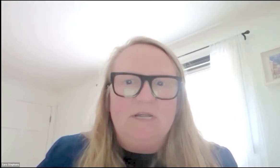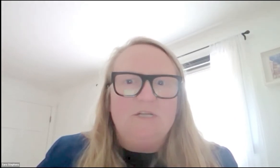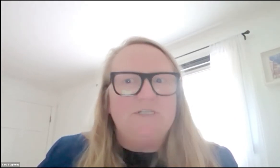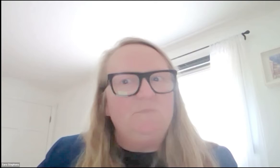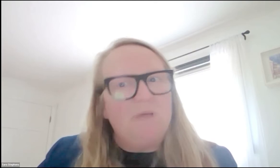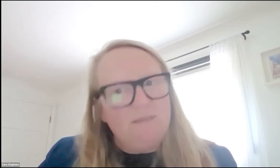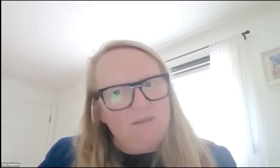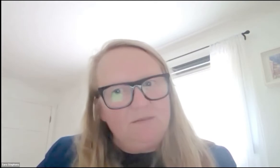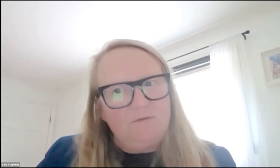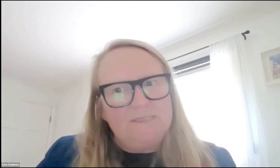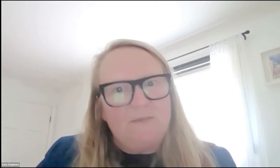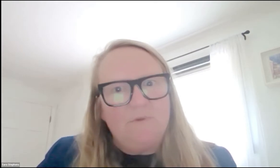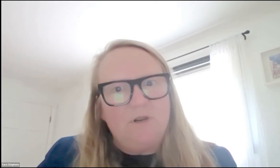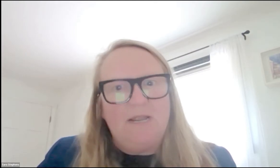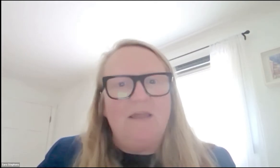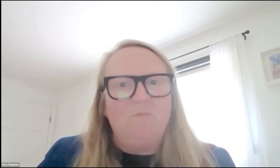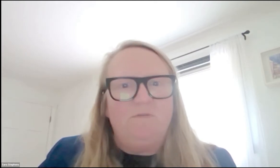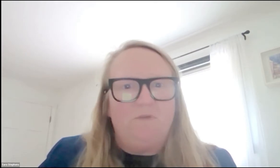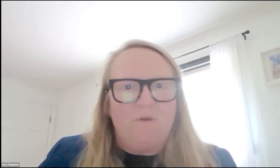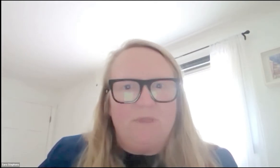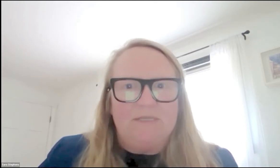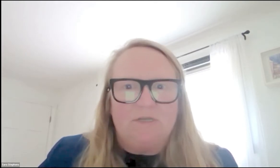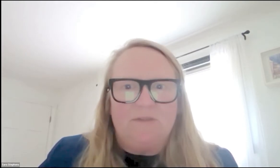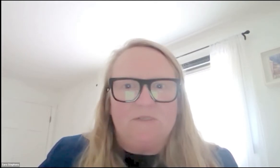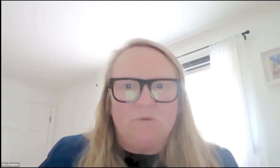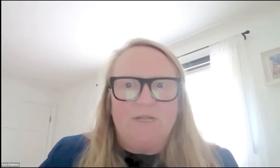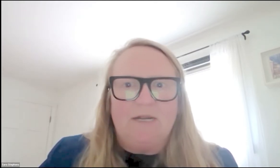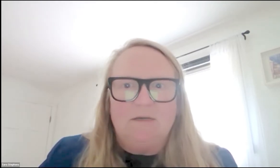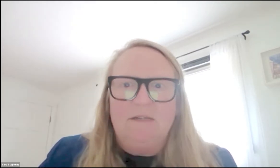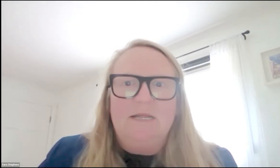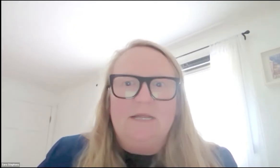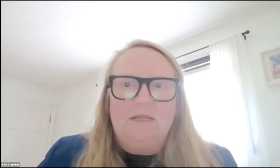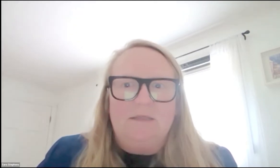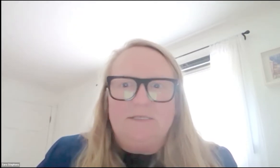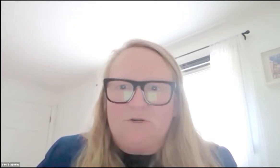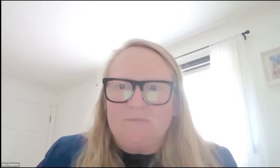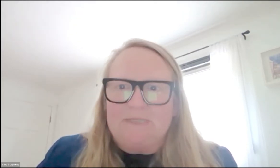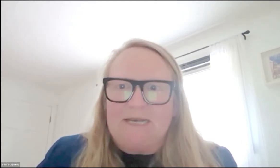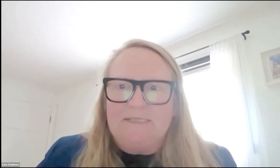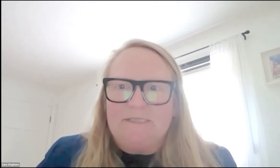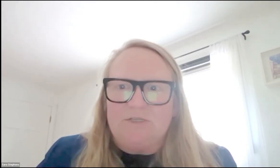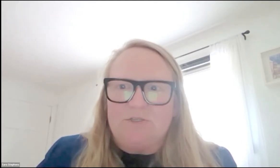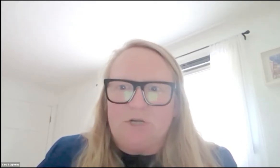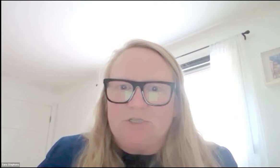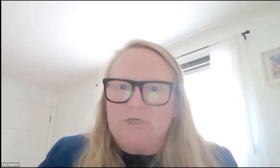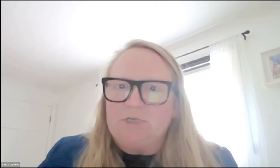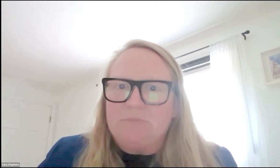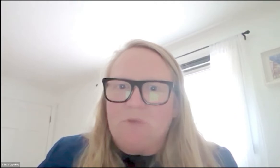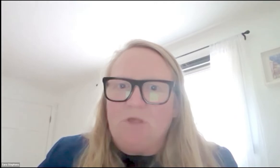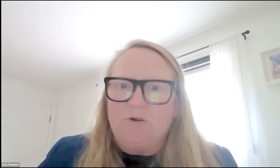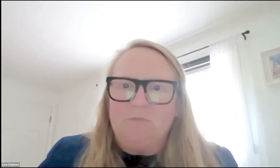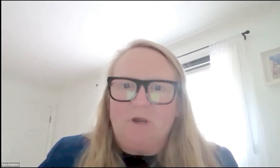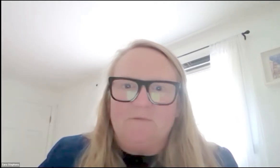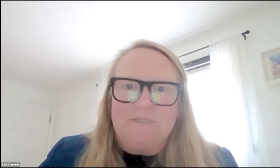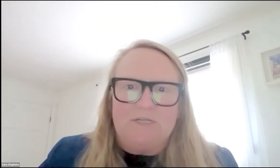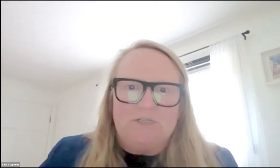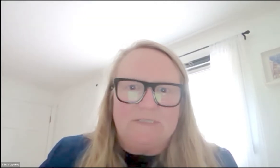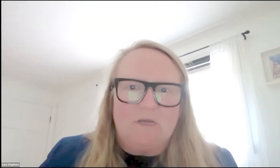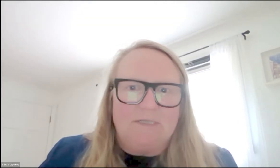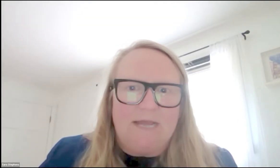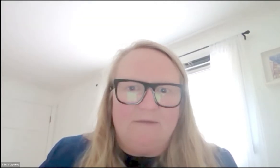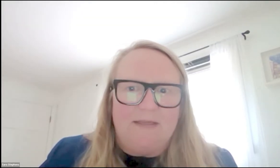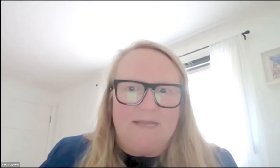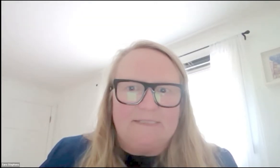Spanish, just monthly through the summer and more frequently during the school year. These group settings are structured small group